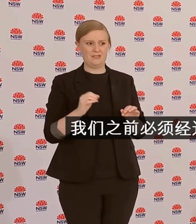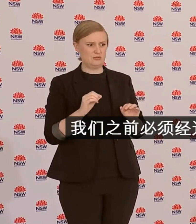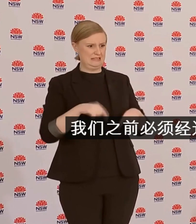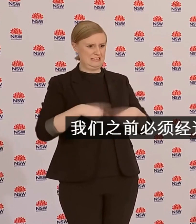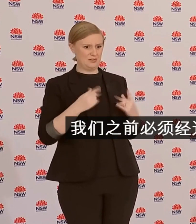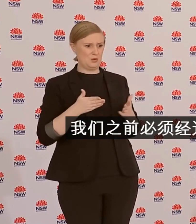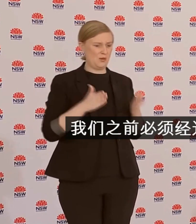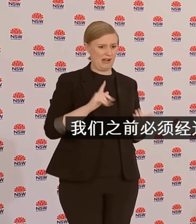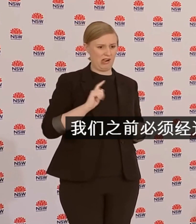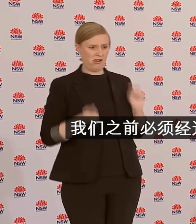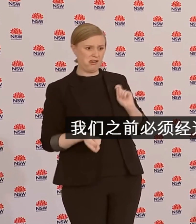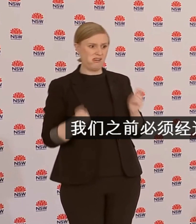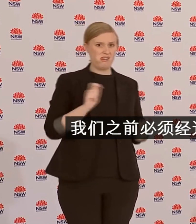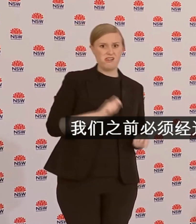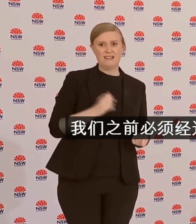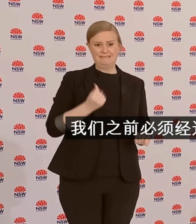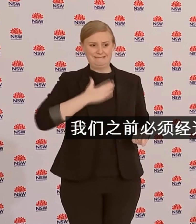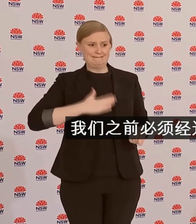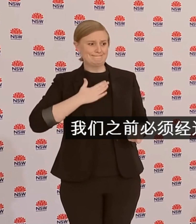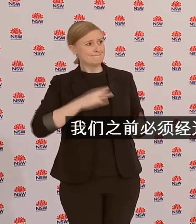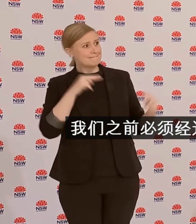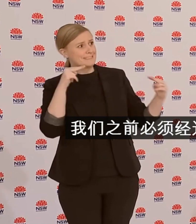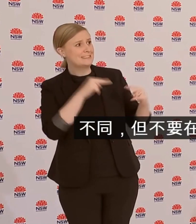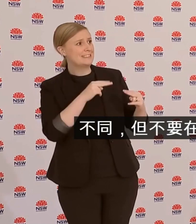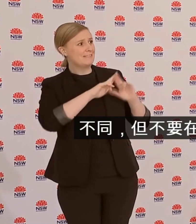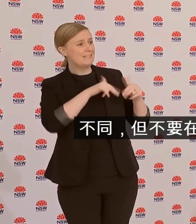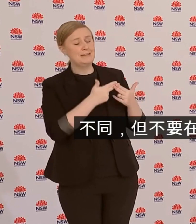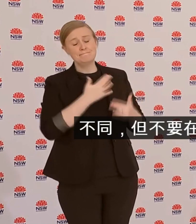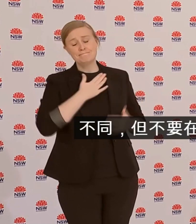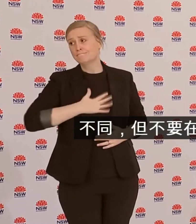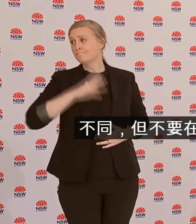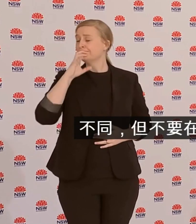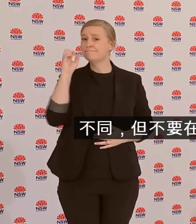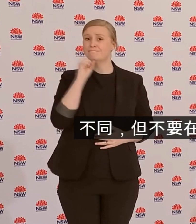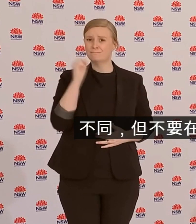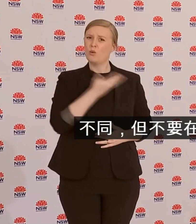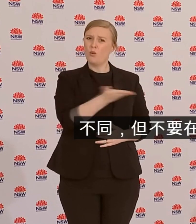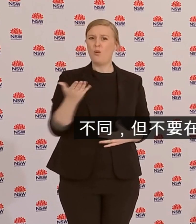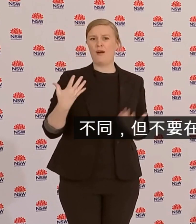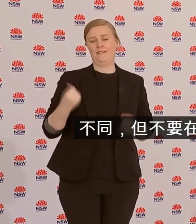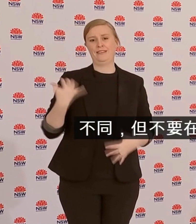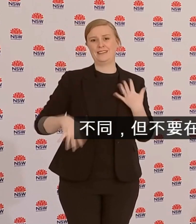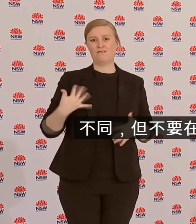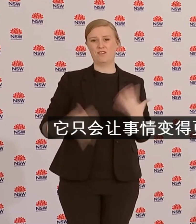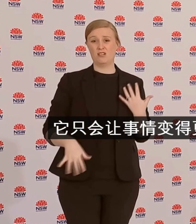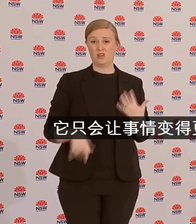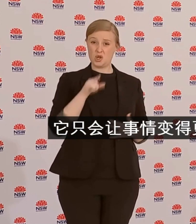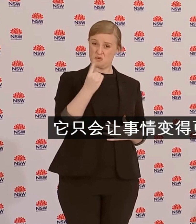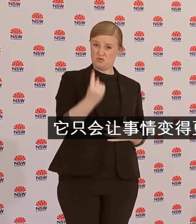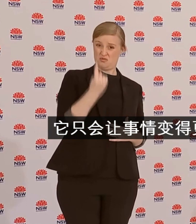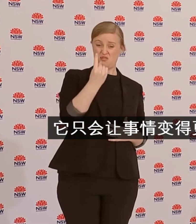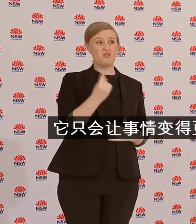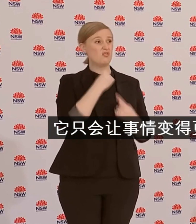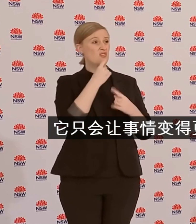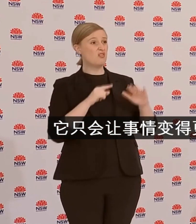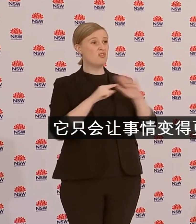never thought we'd have to go through before. And those people that protested are no different. But don't release your frustration in that way. It will only